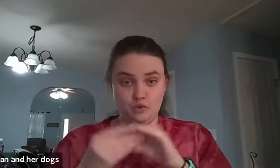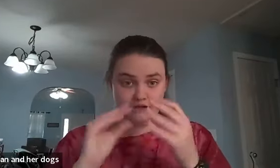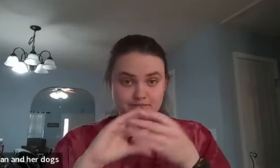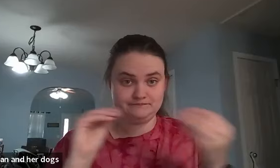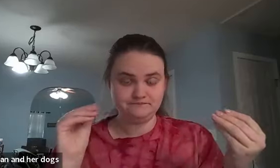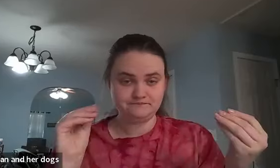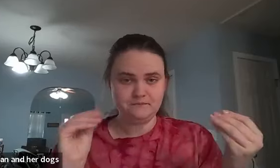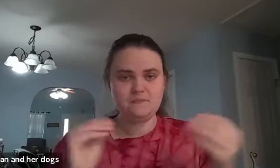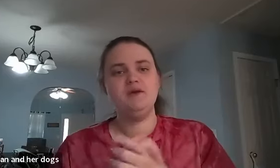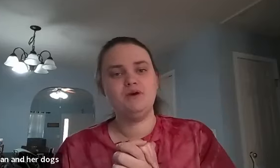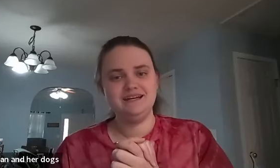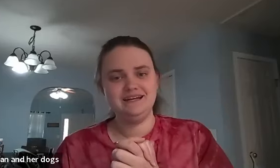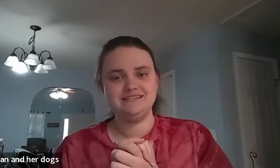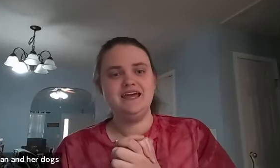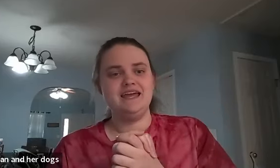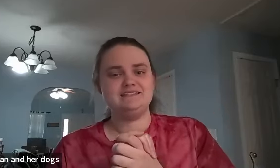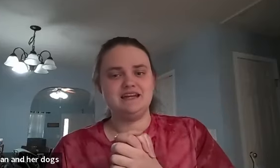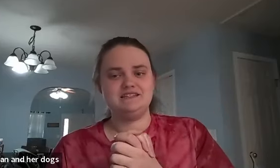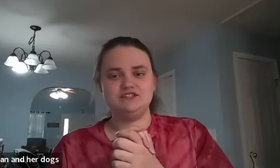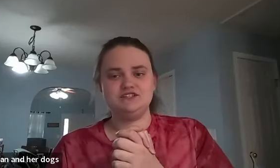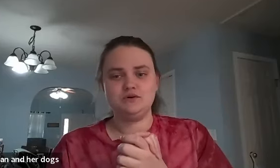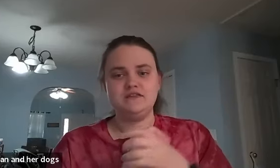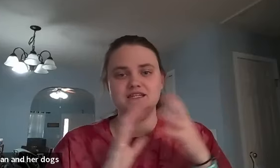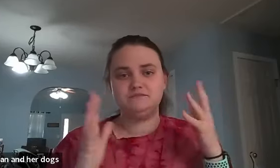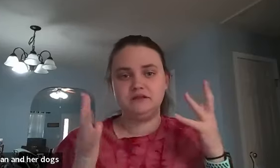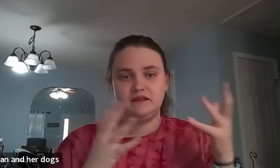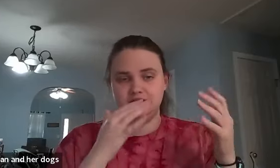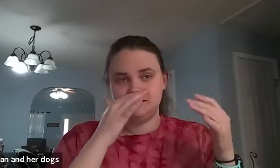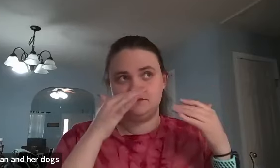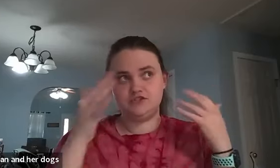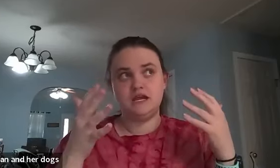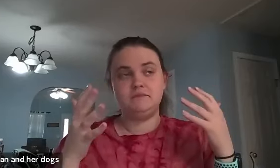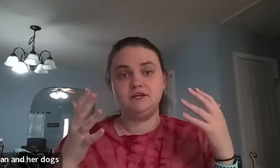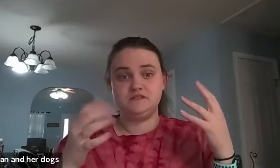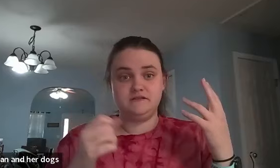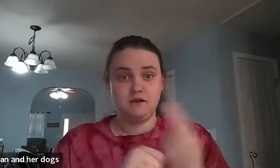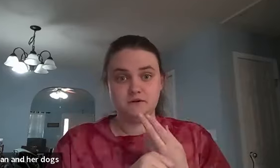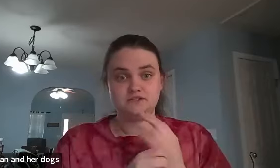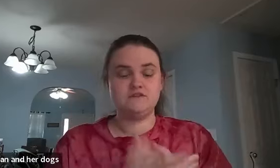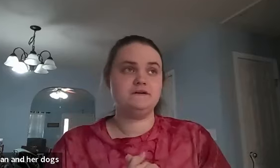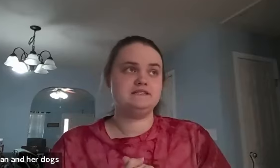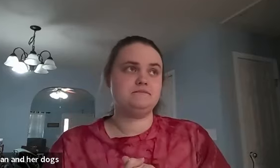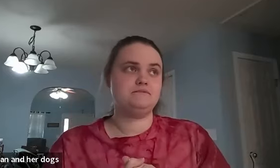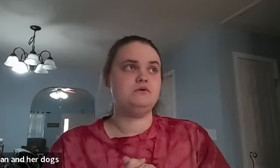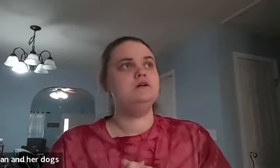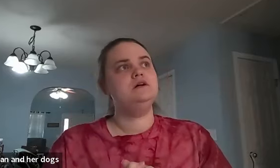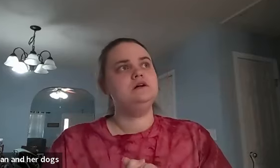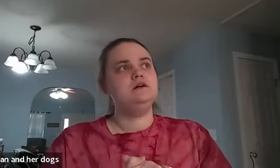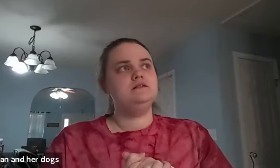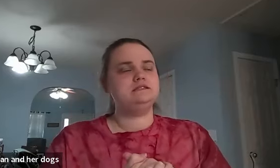a numbers story. And what it is that it's a story that's it's portrayed by using the numbers. So for example, let's